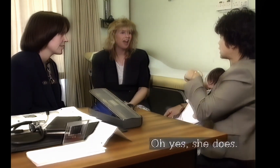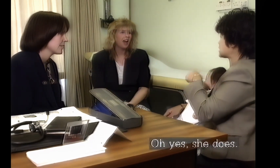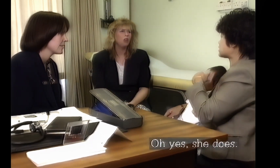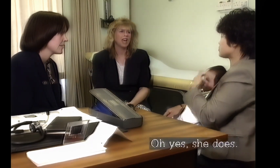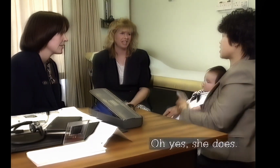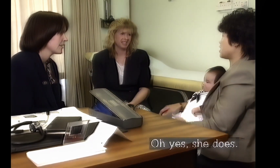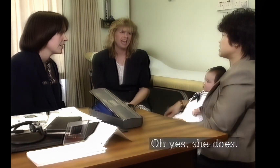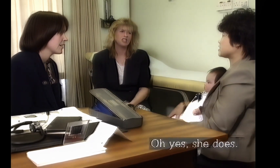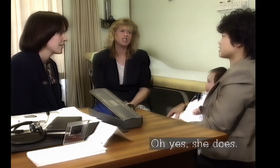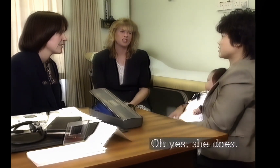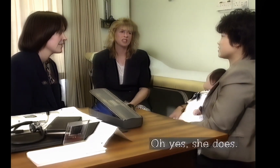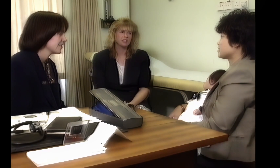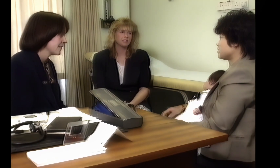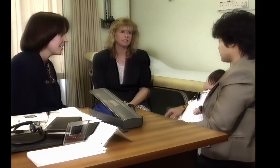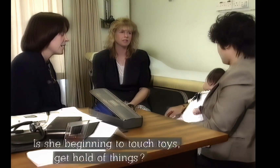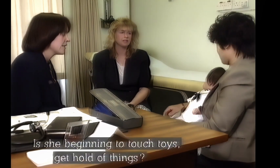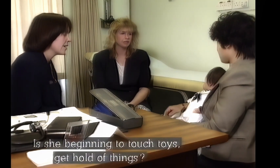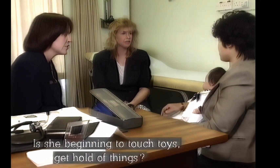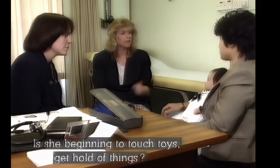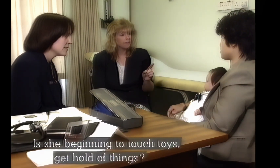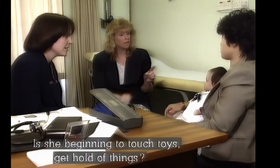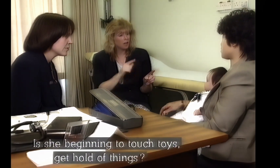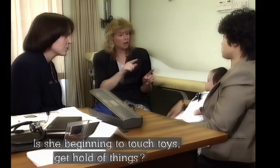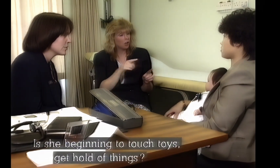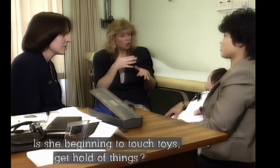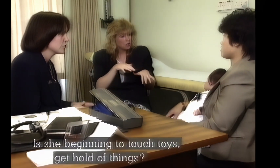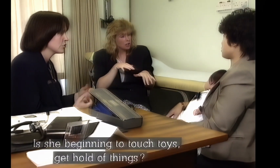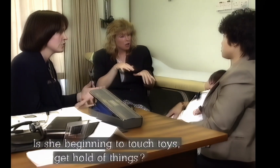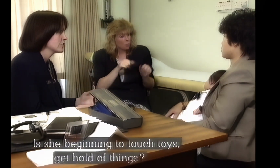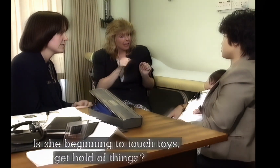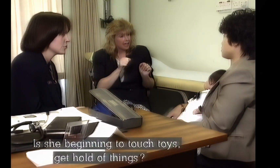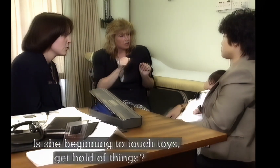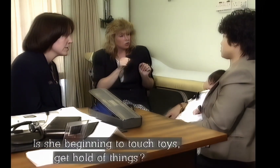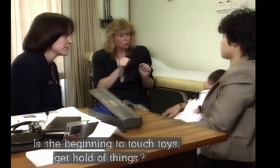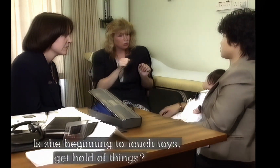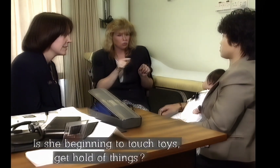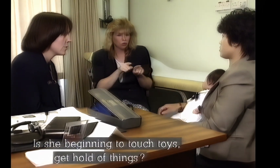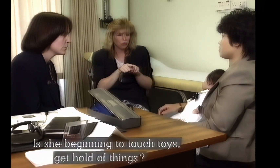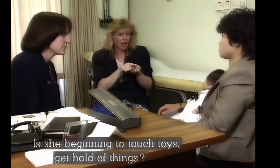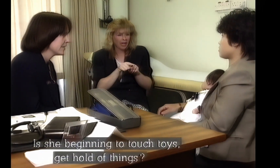Oh yes, yes she does. And is she beginning to touch toys, get hold of things?